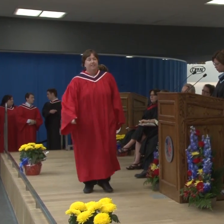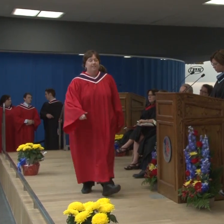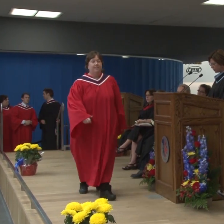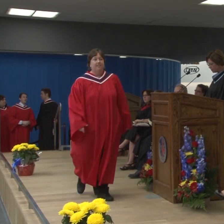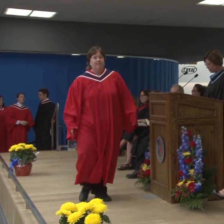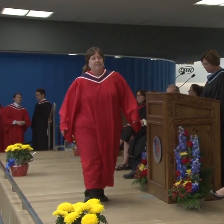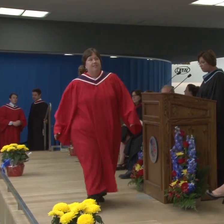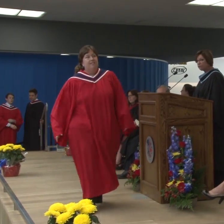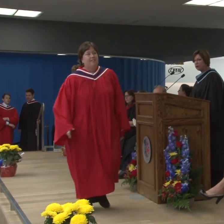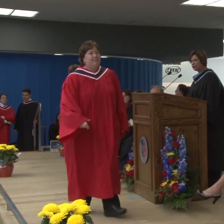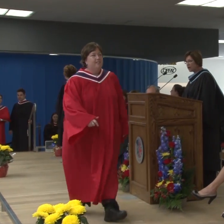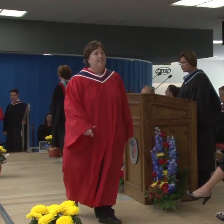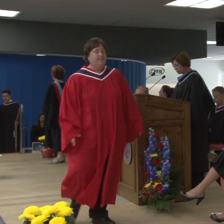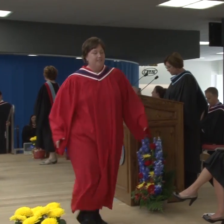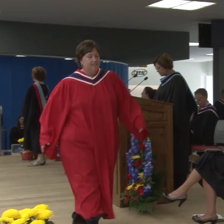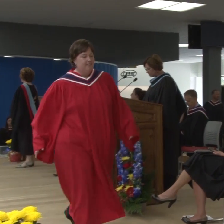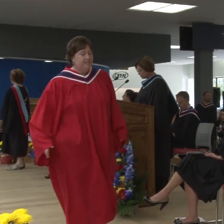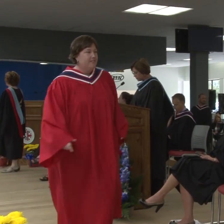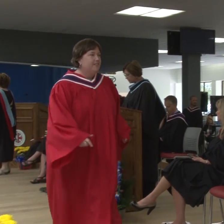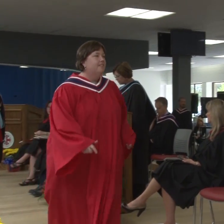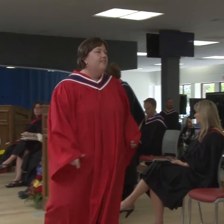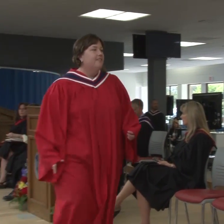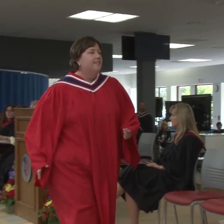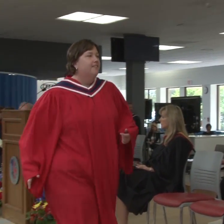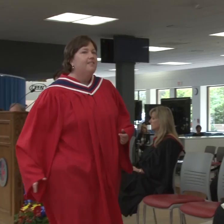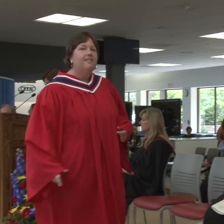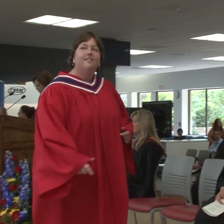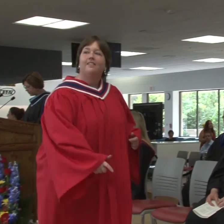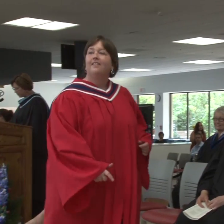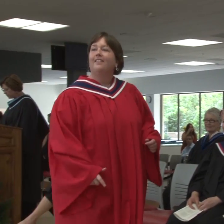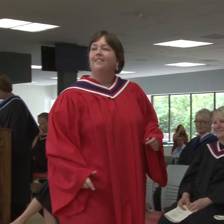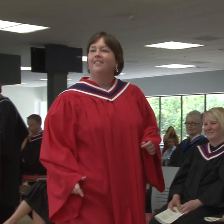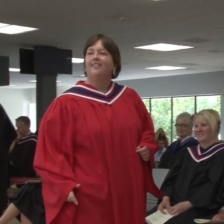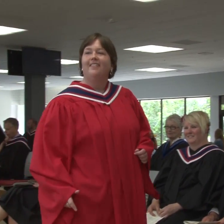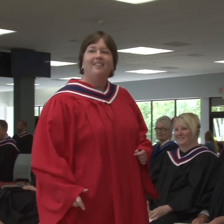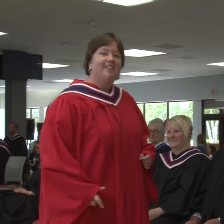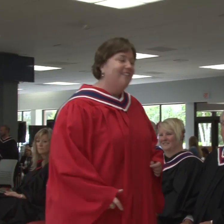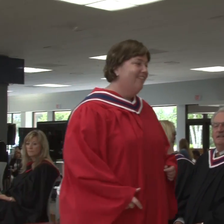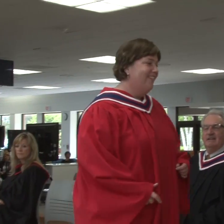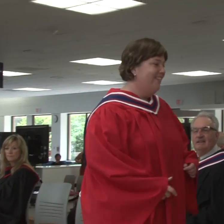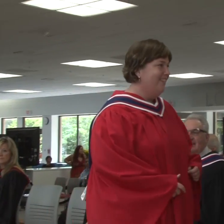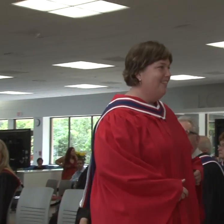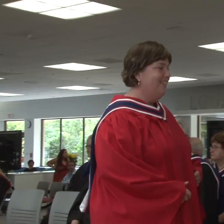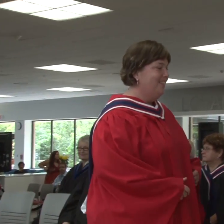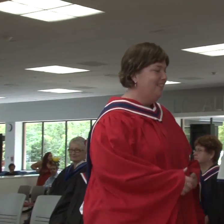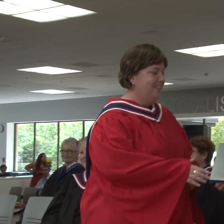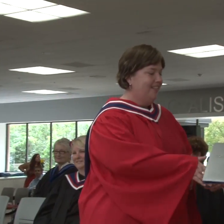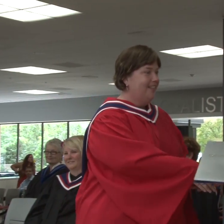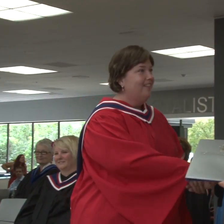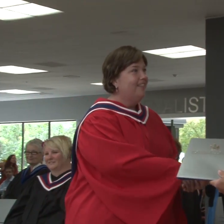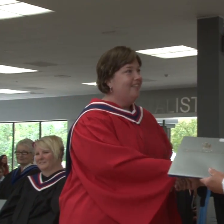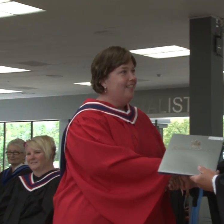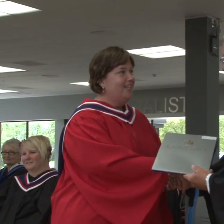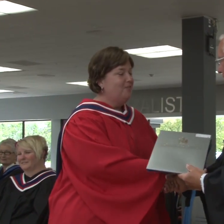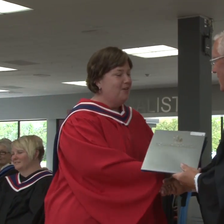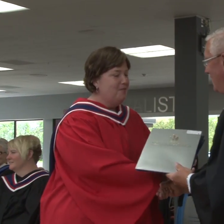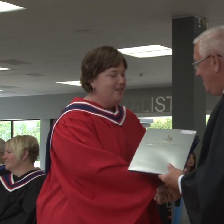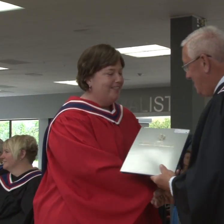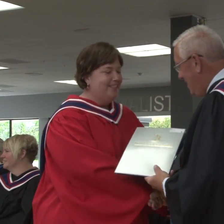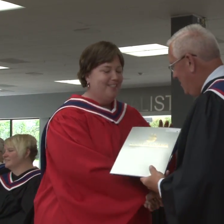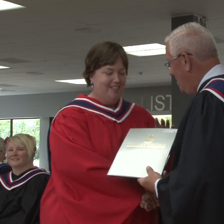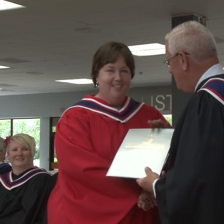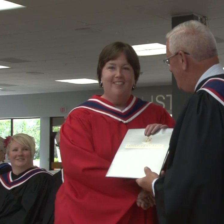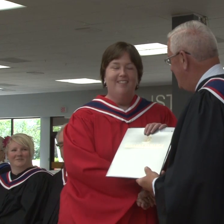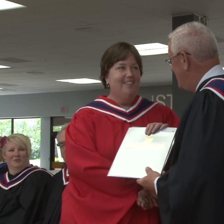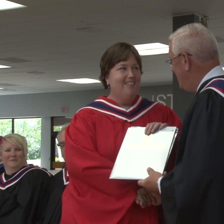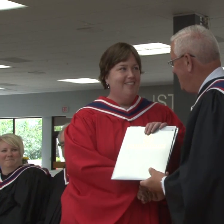Ontario Award for a graduating student in the paralegal program who exemplifies the ethics and ideals